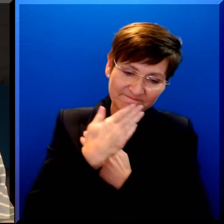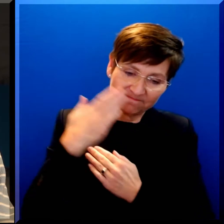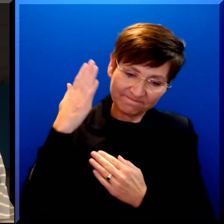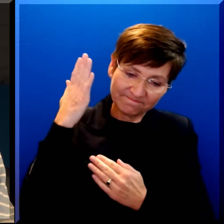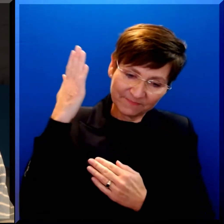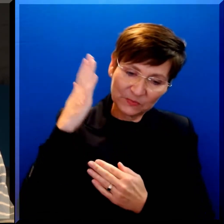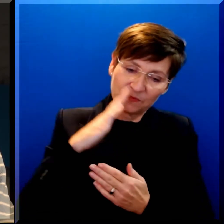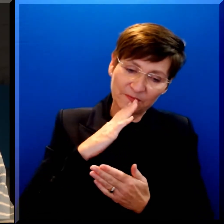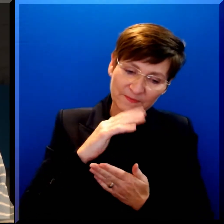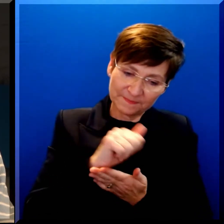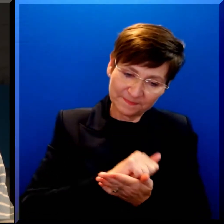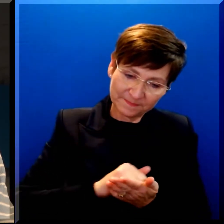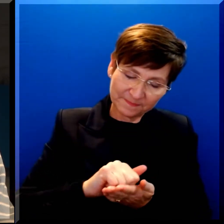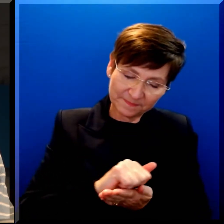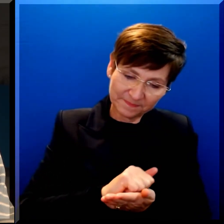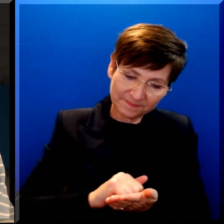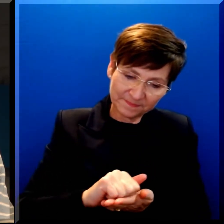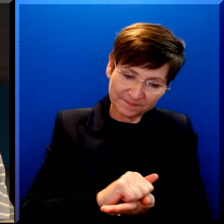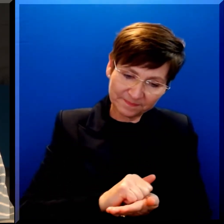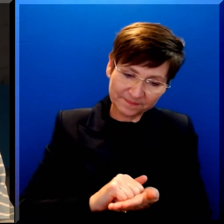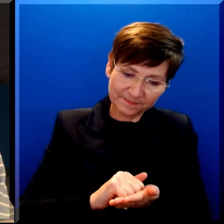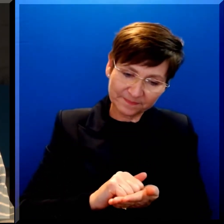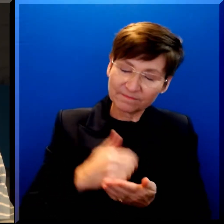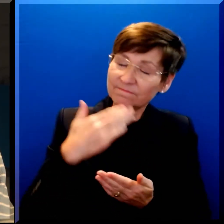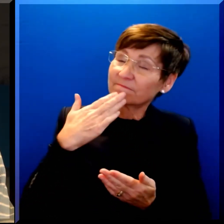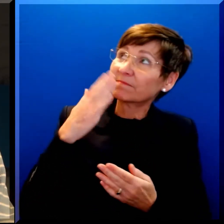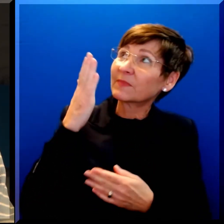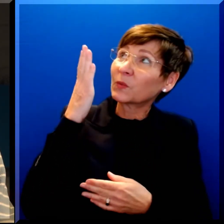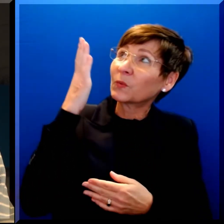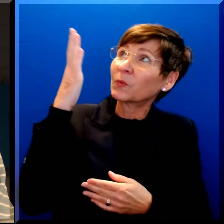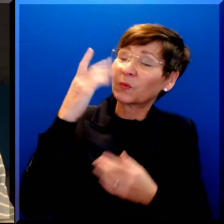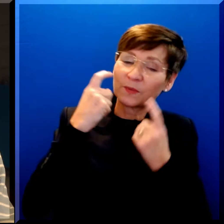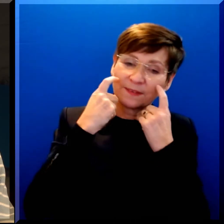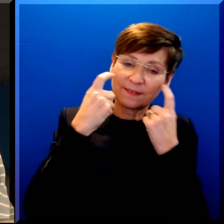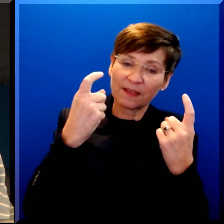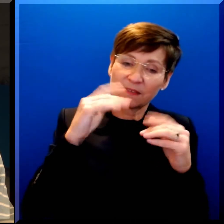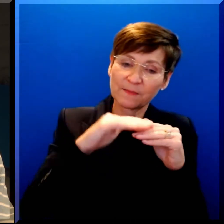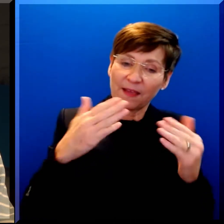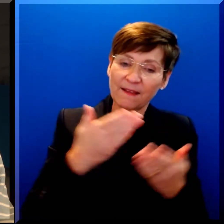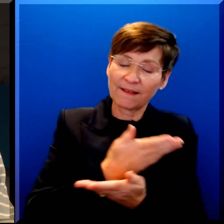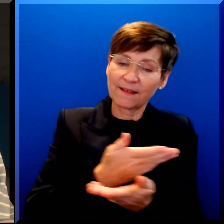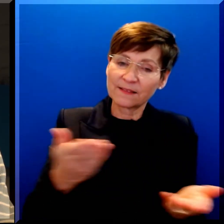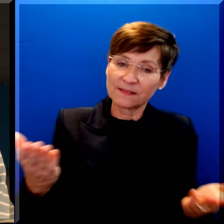forgiveness. And thank you that you are the one who cares about us all.